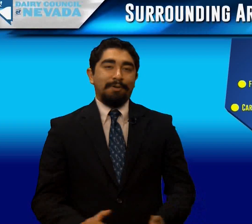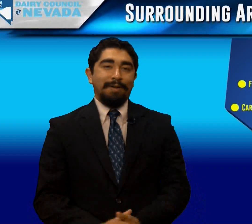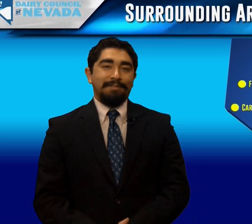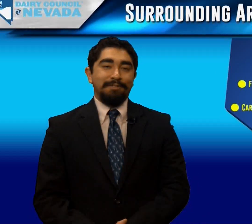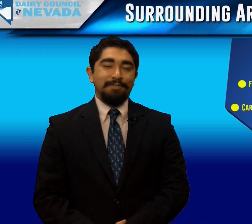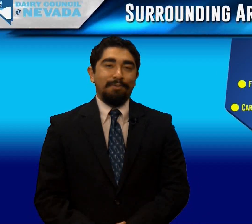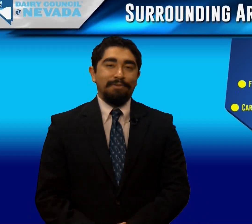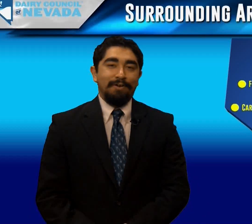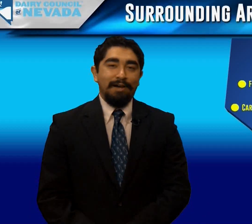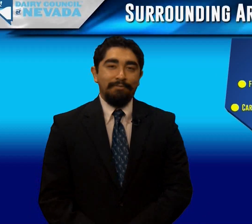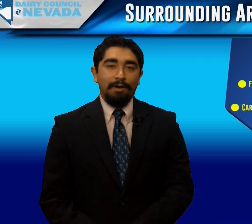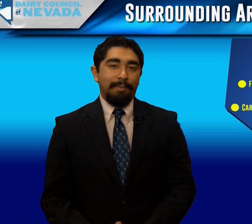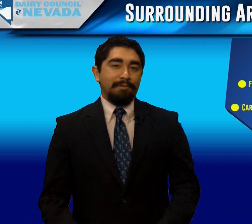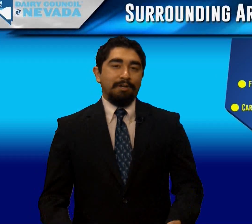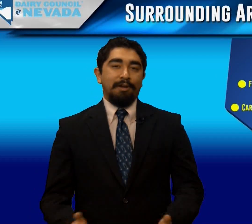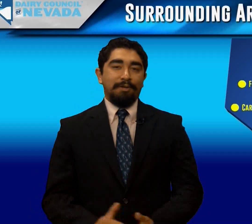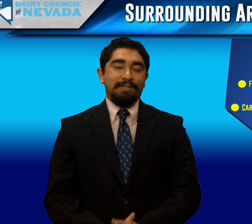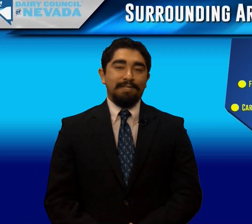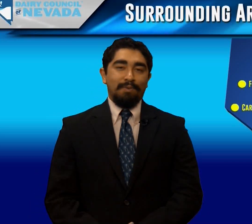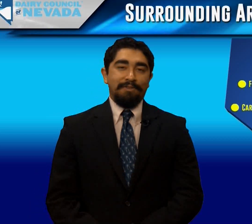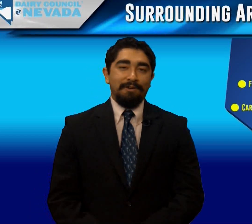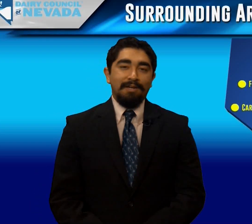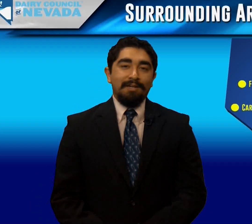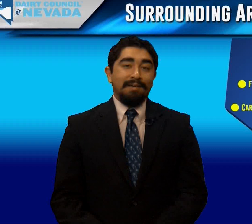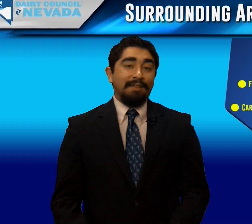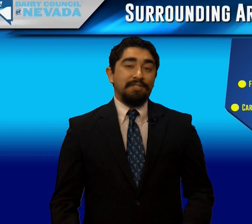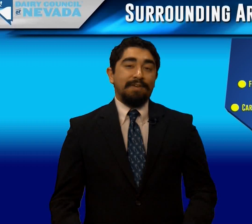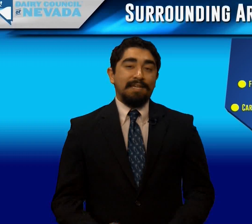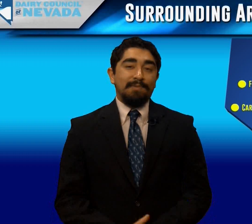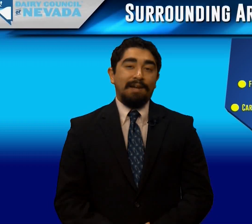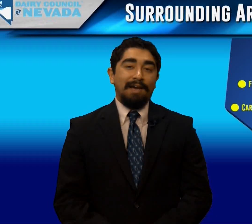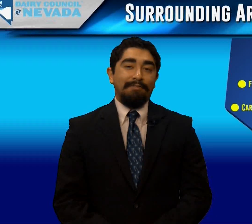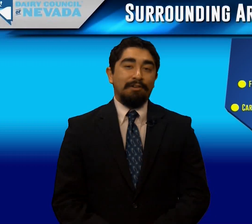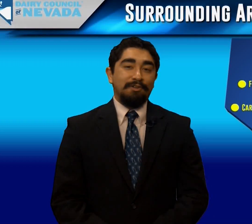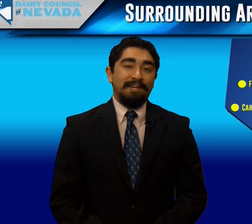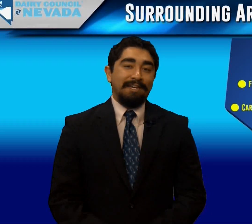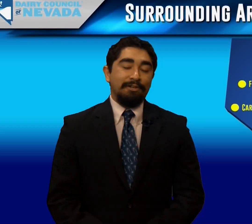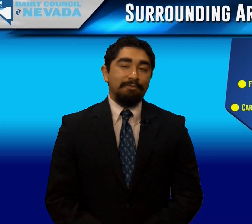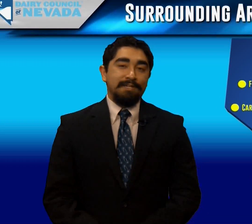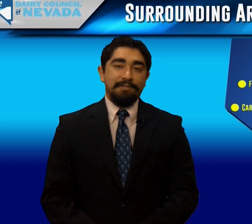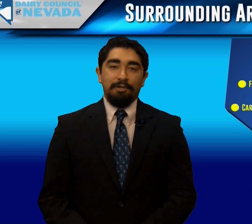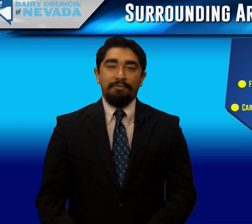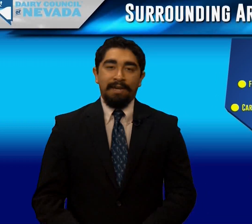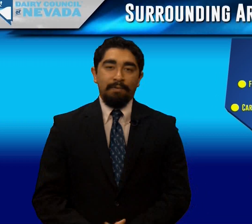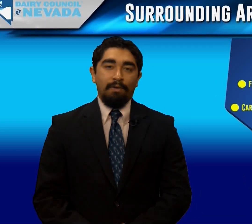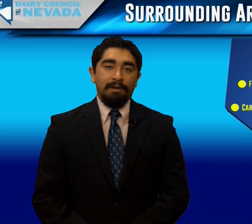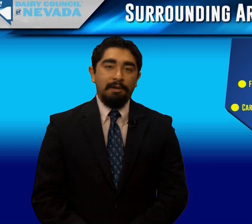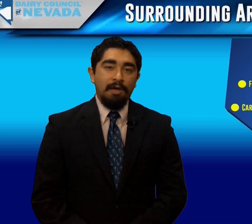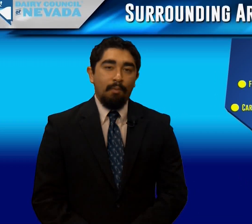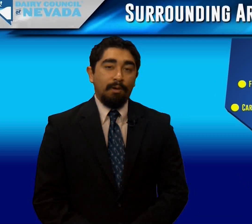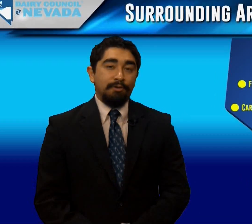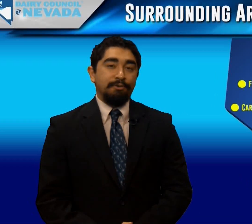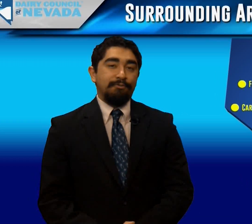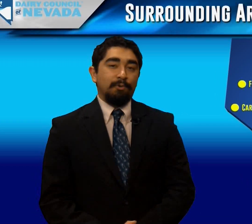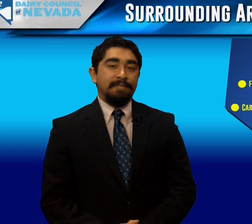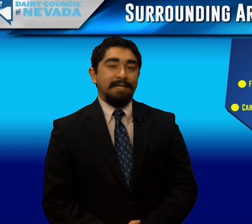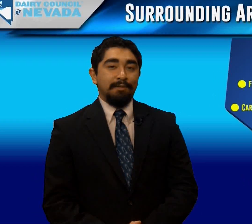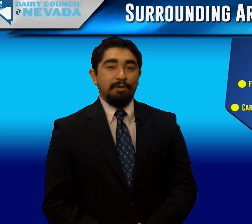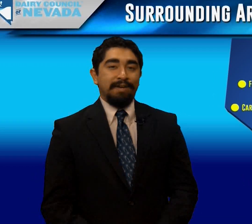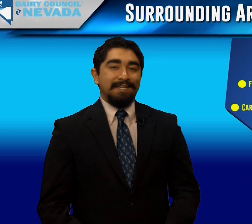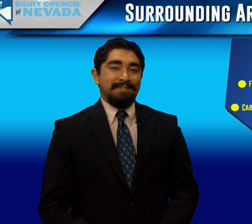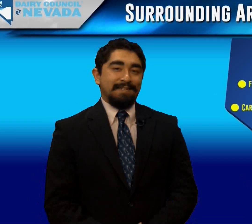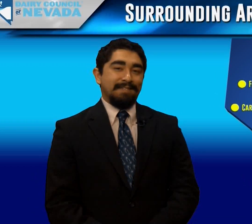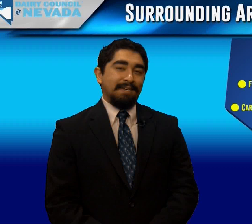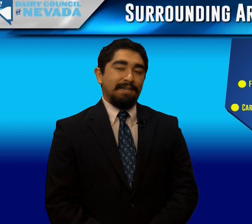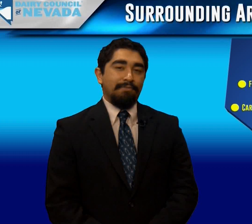Hello and welcome back to News 25. I'm Michael Donohue. Today's weather. In Las Vegas, we had a high of 108 degrees, a low of 81, 114, a